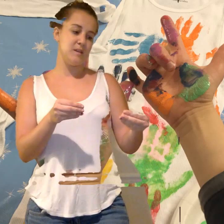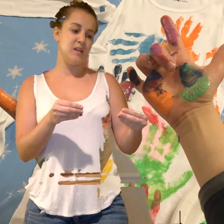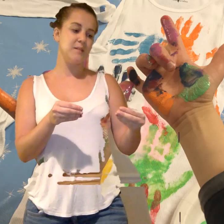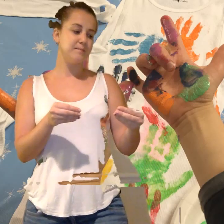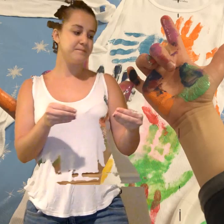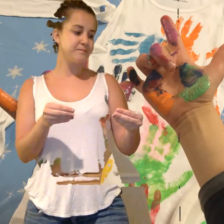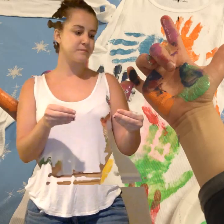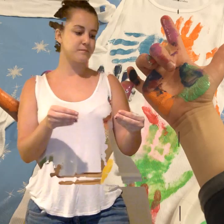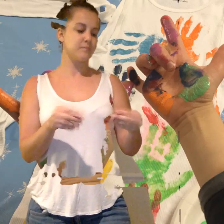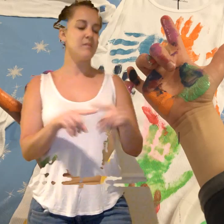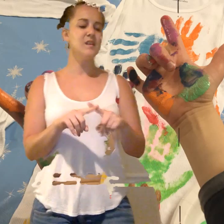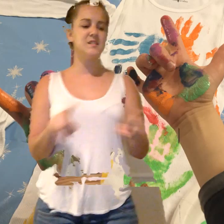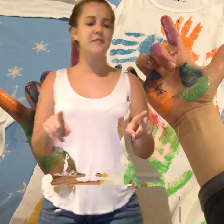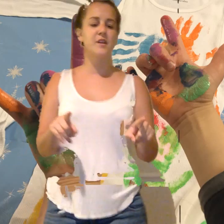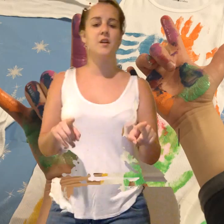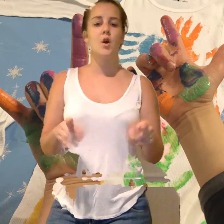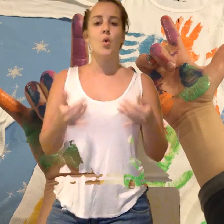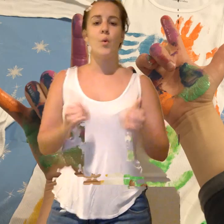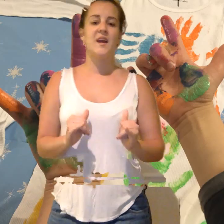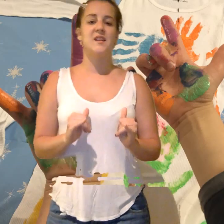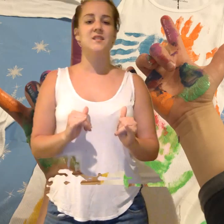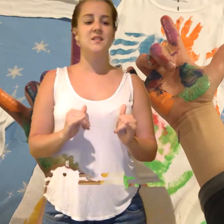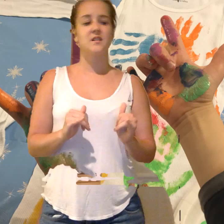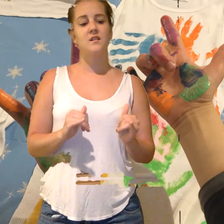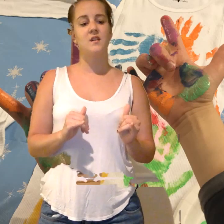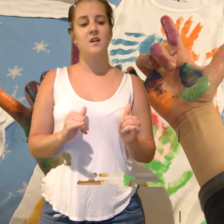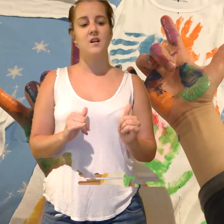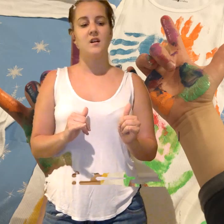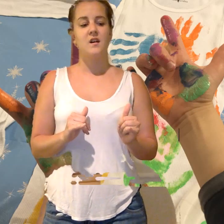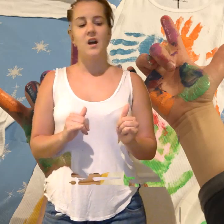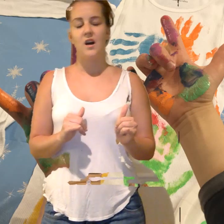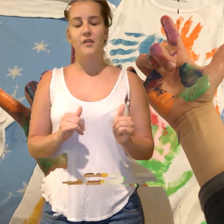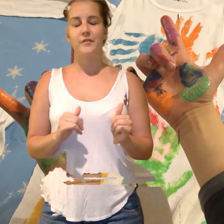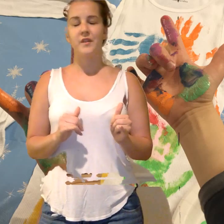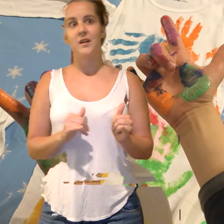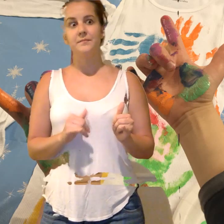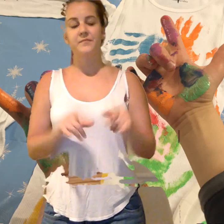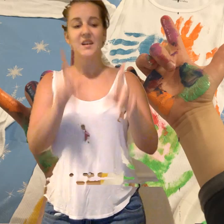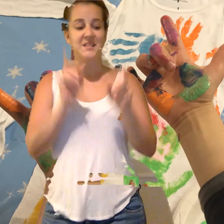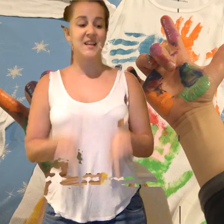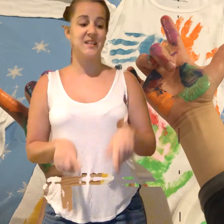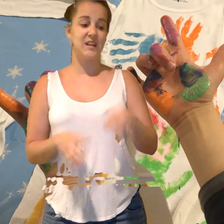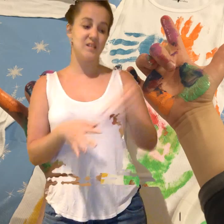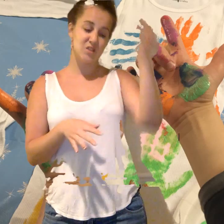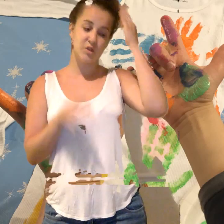me different ways of assessing the